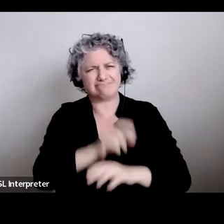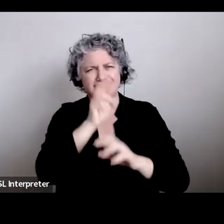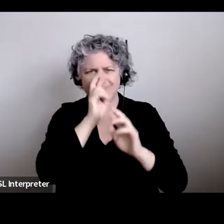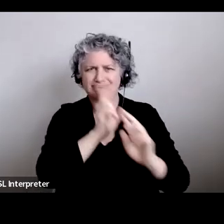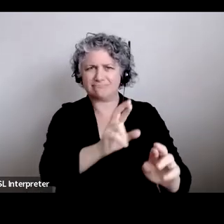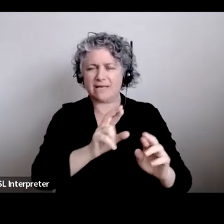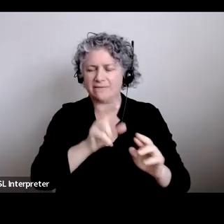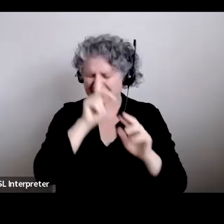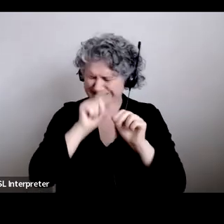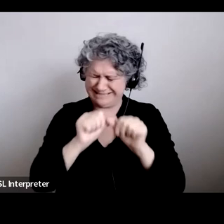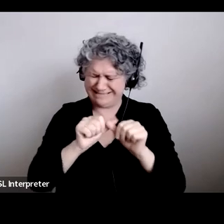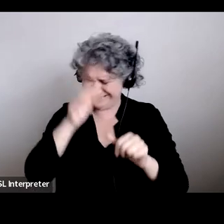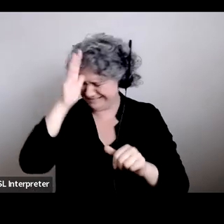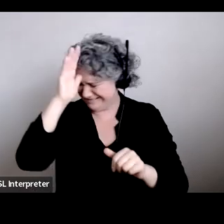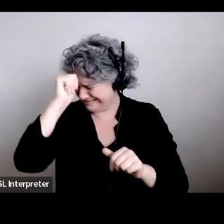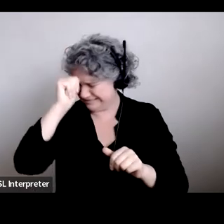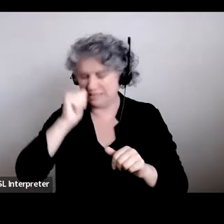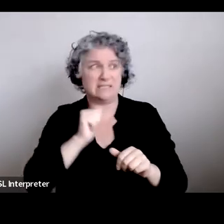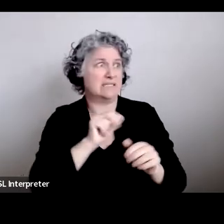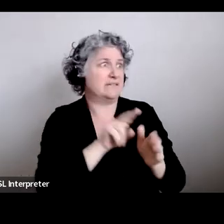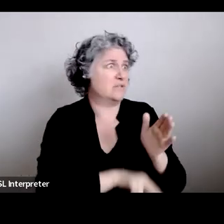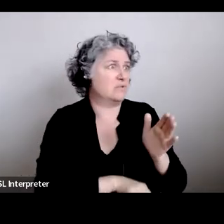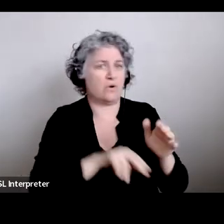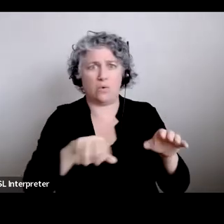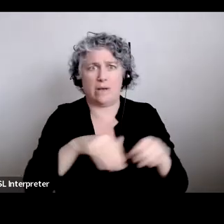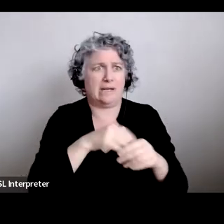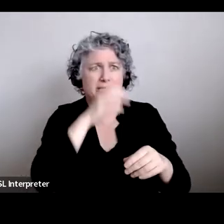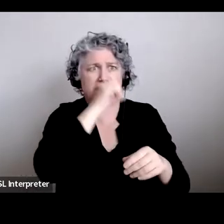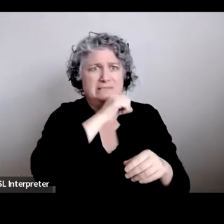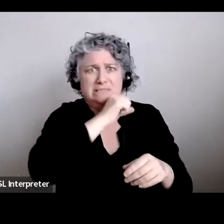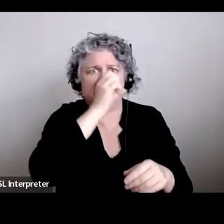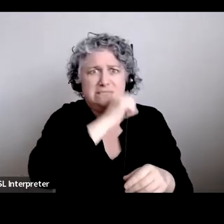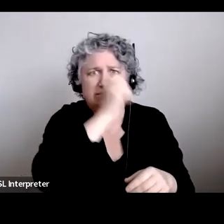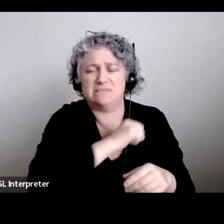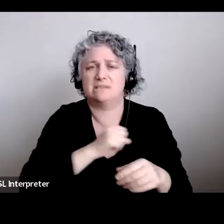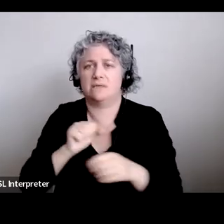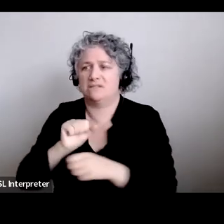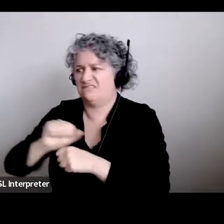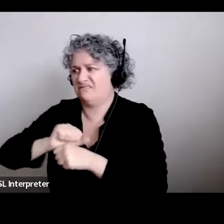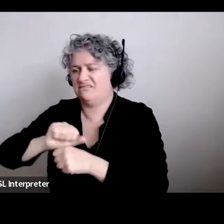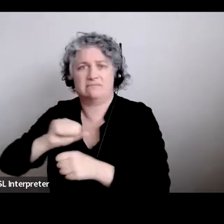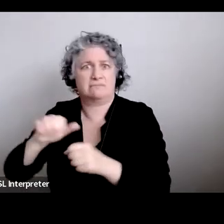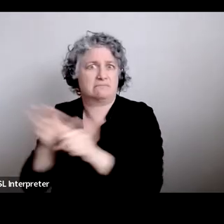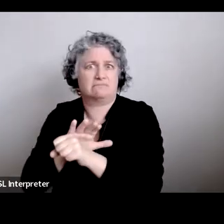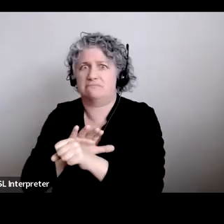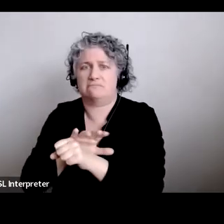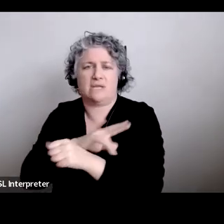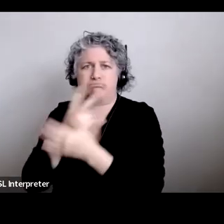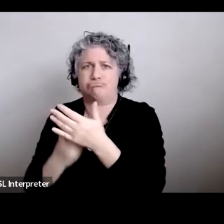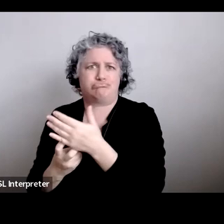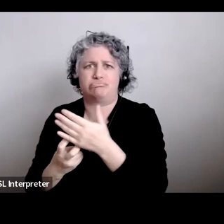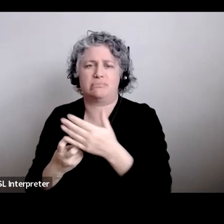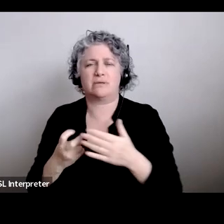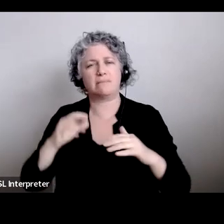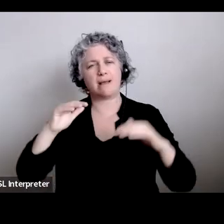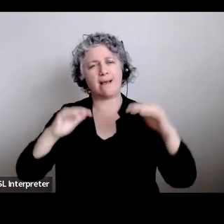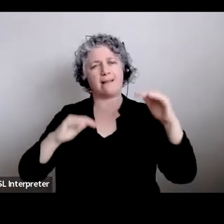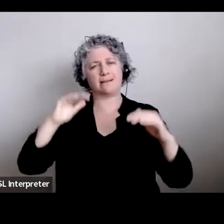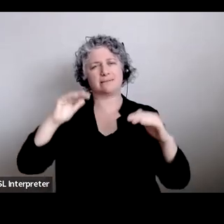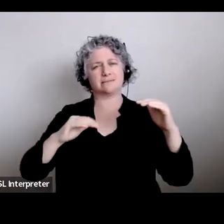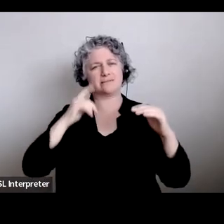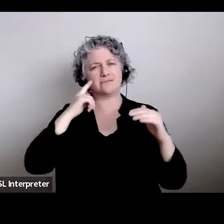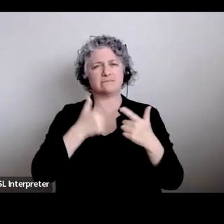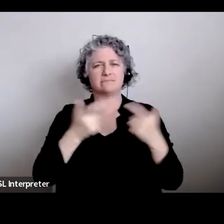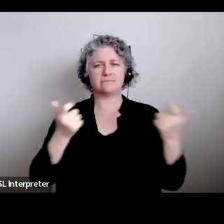going, you can't go to your friend's wedding, you can't be a part of this. Like, so allowing that kind of balance are all